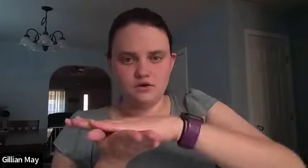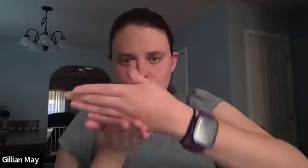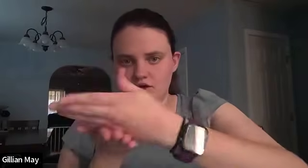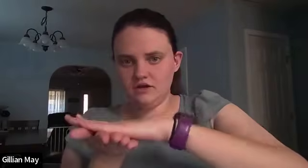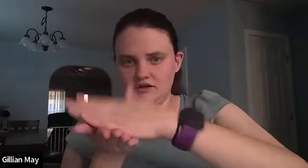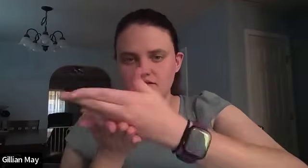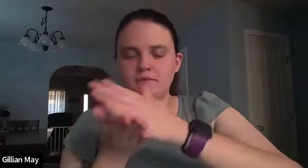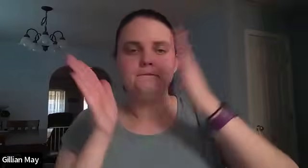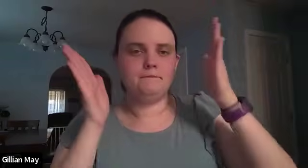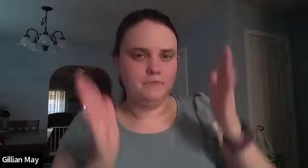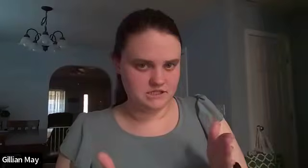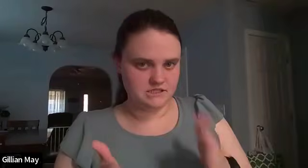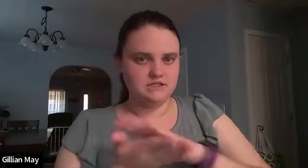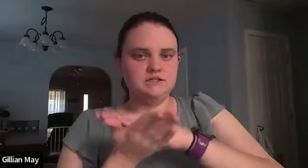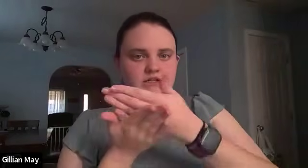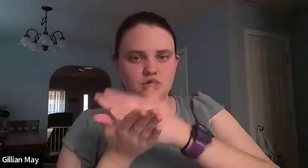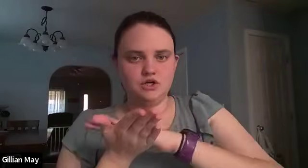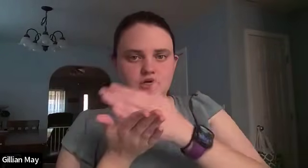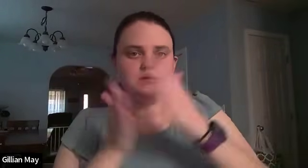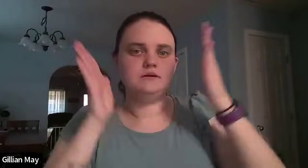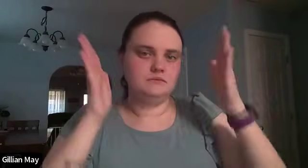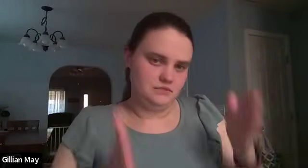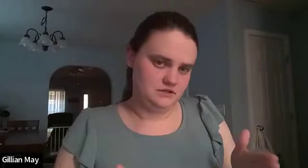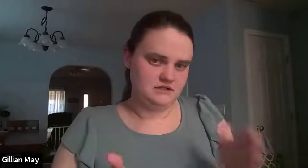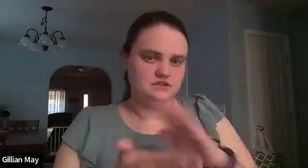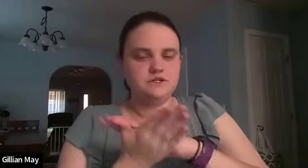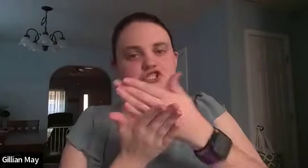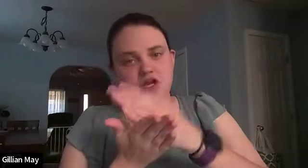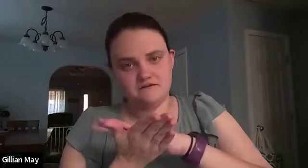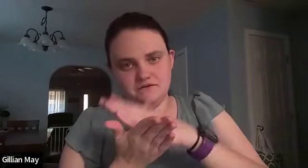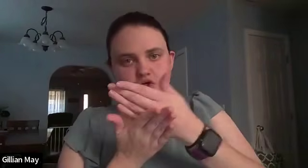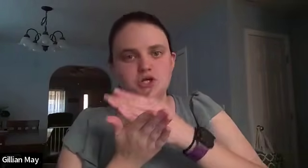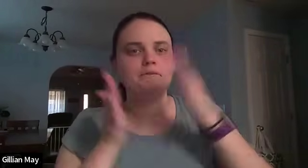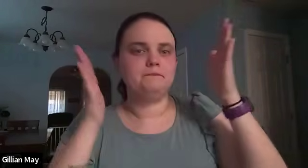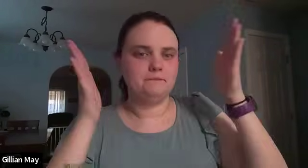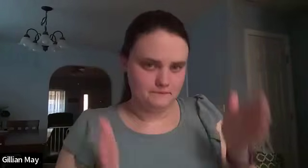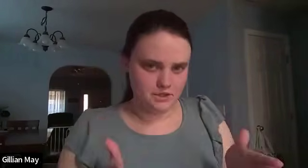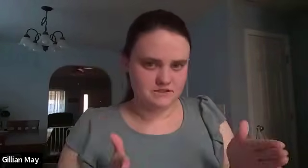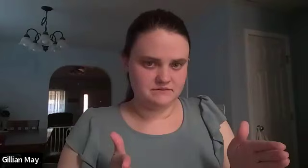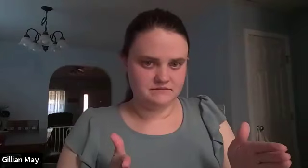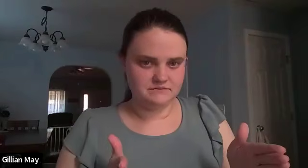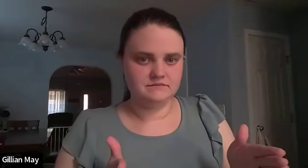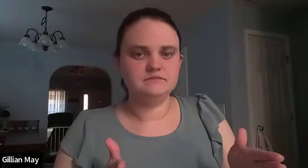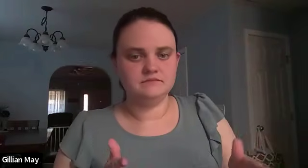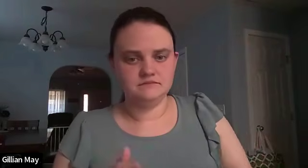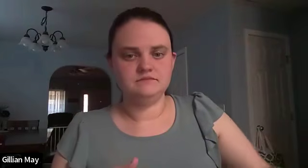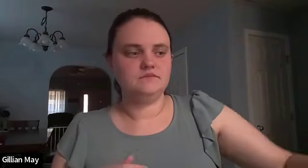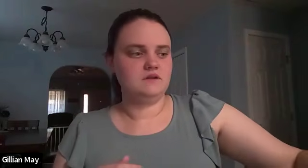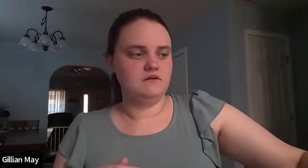So cook, person. Cook, person. So a chef. Cook, person. All